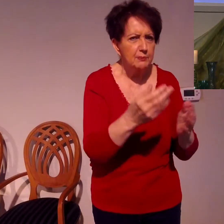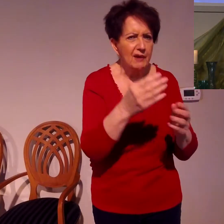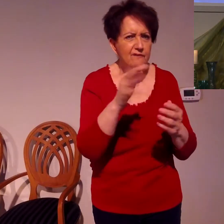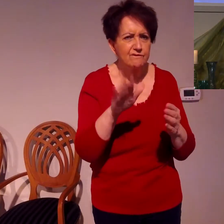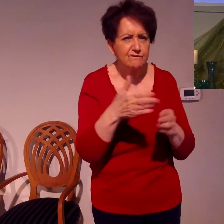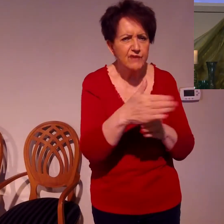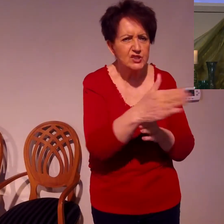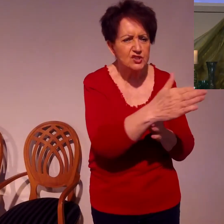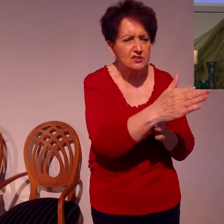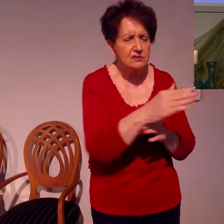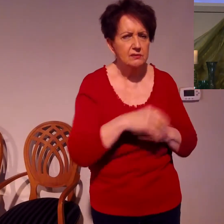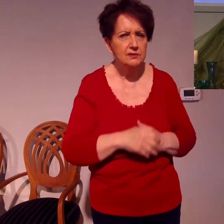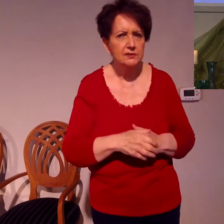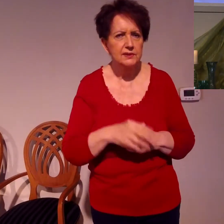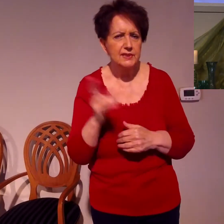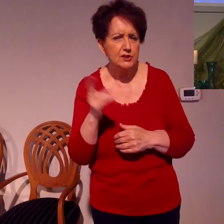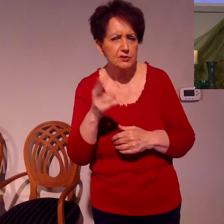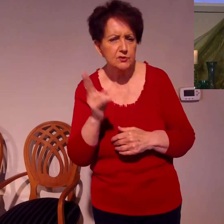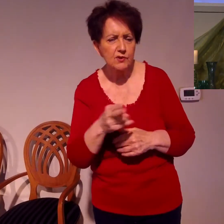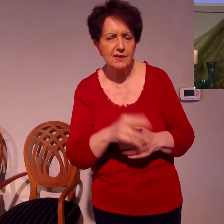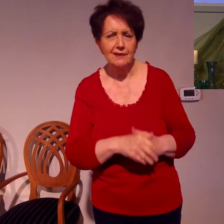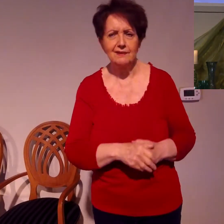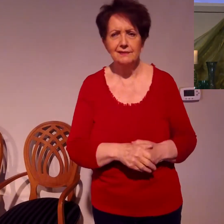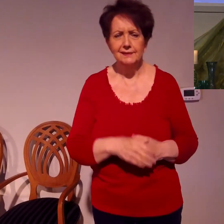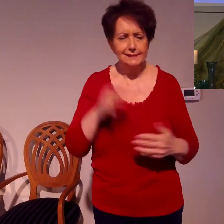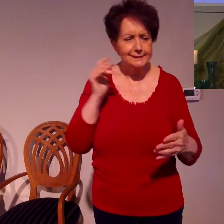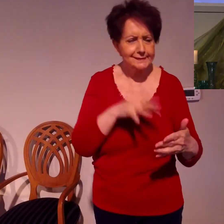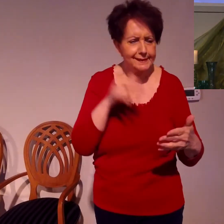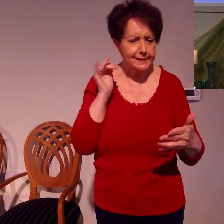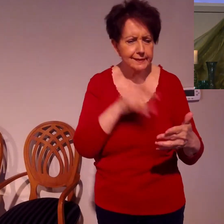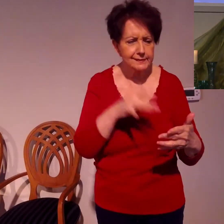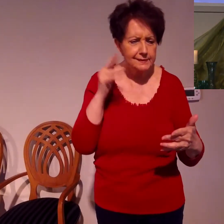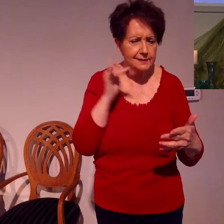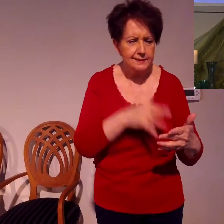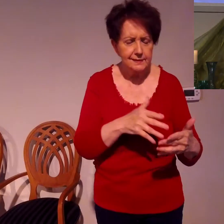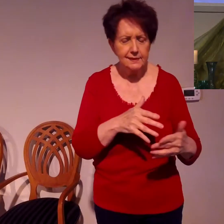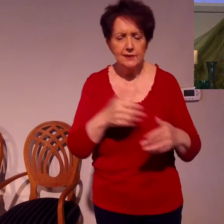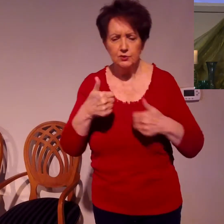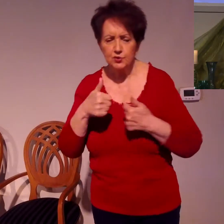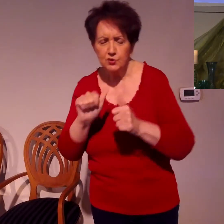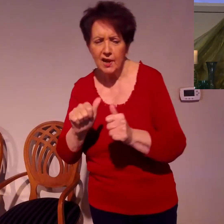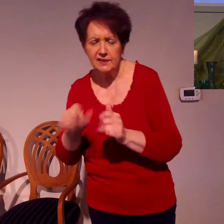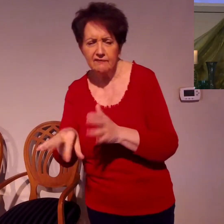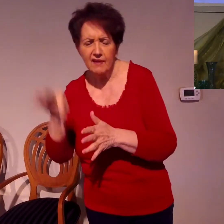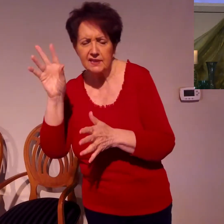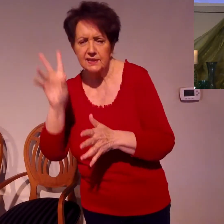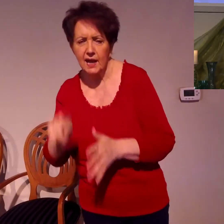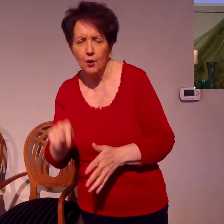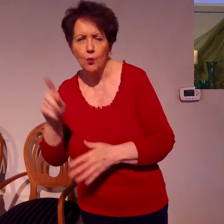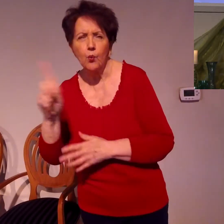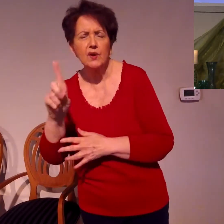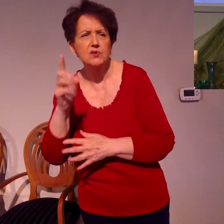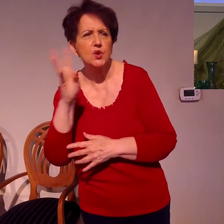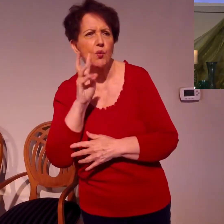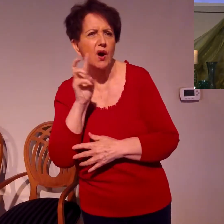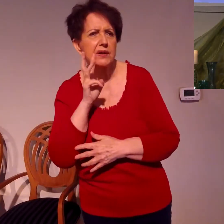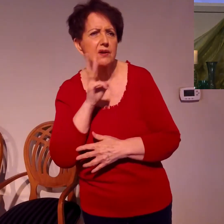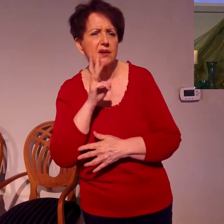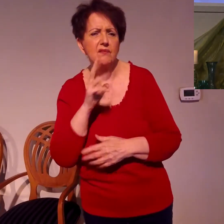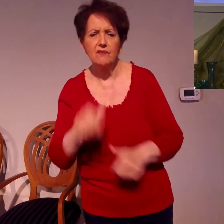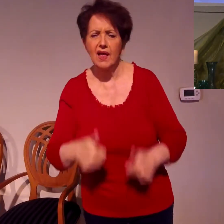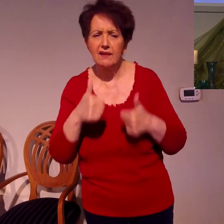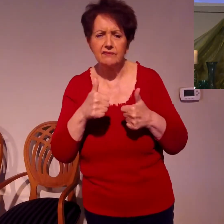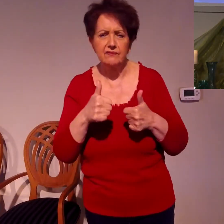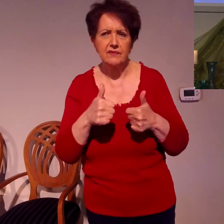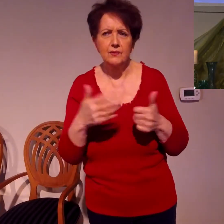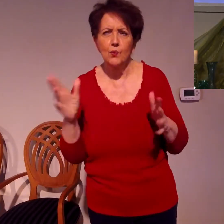studying fish psychology and philosophy, always endeavoring to discover just where the waters of life are